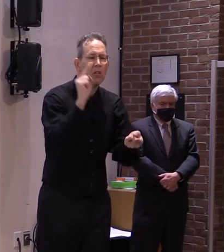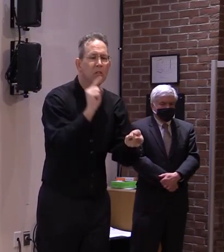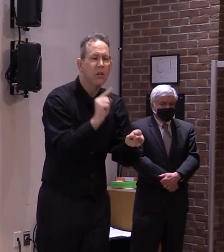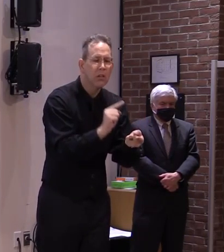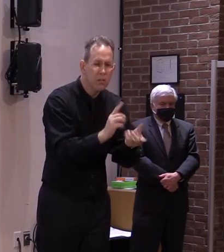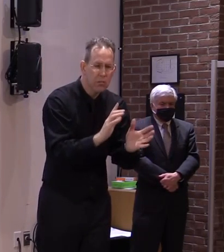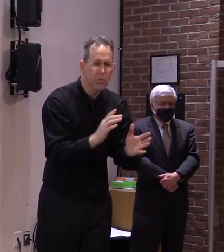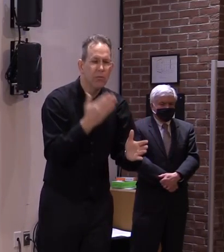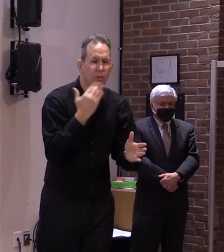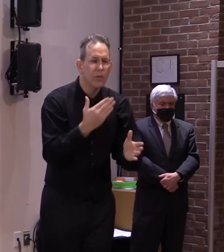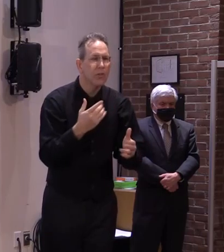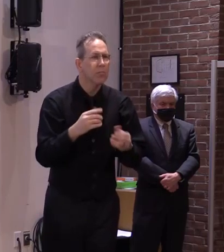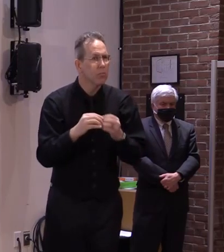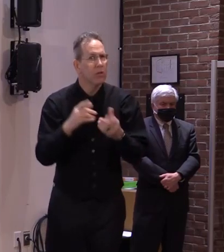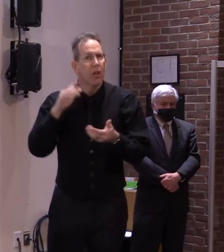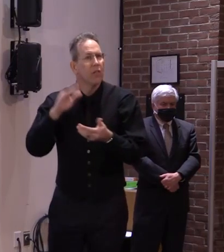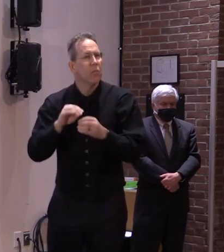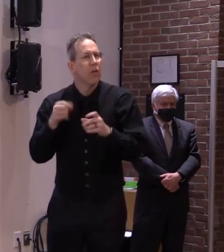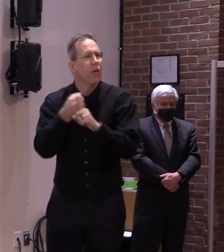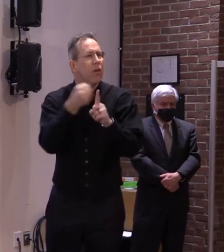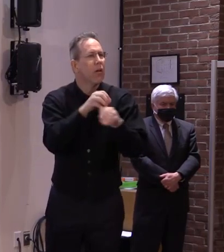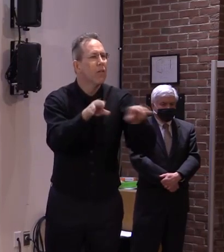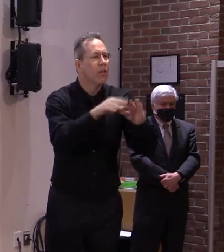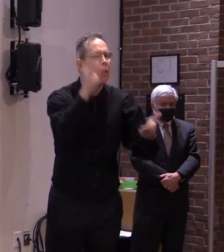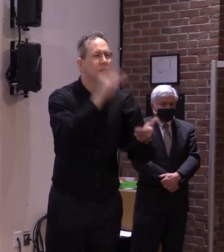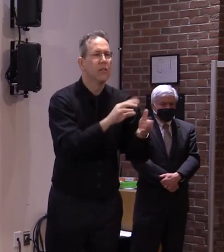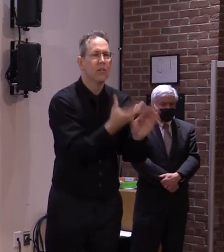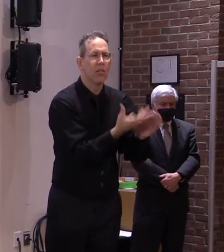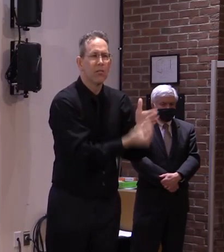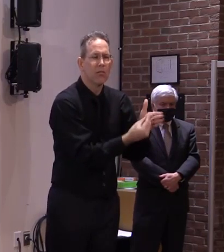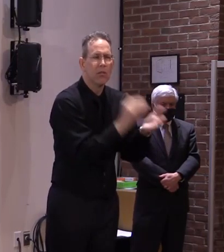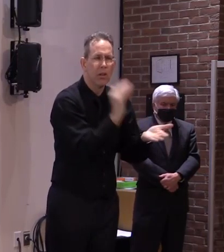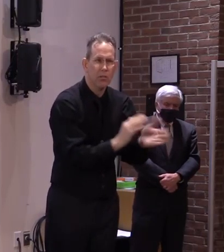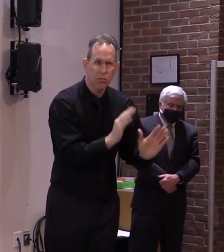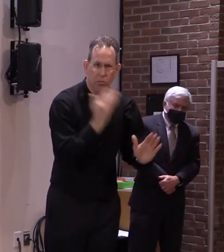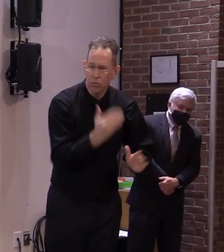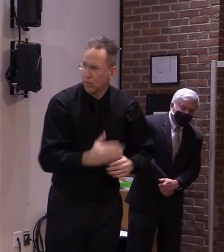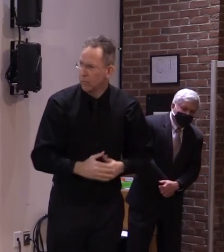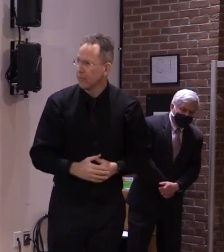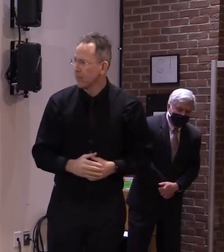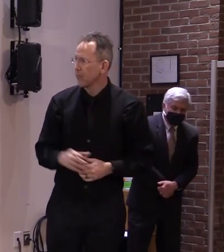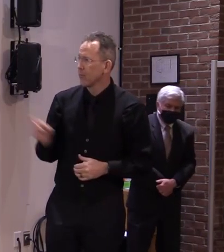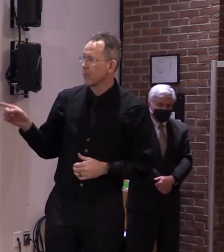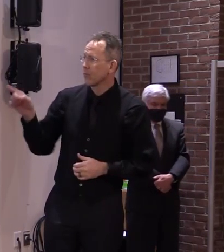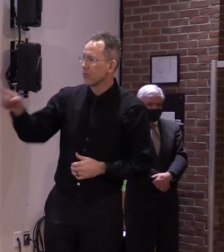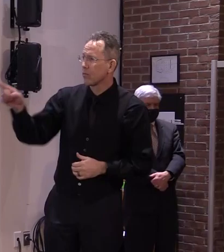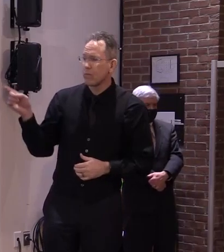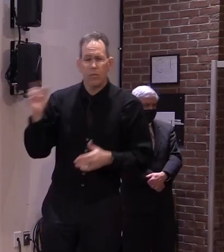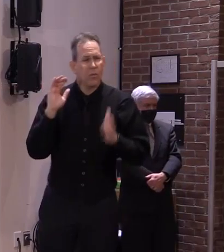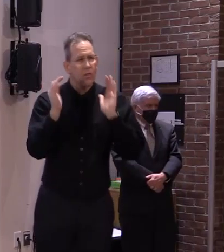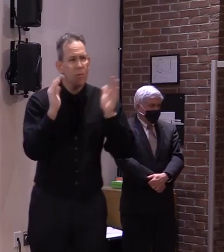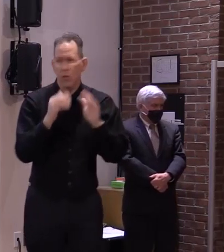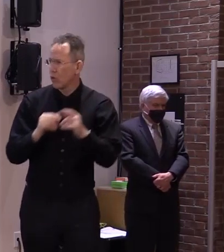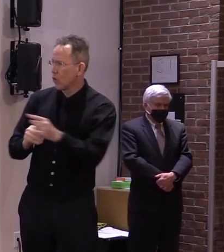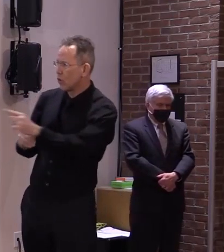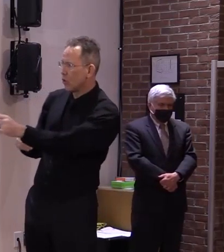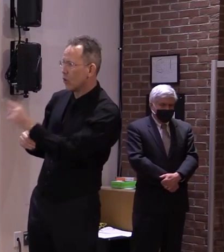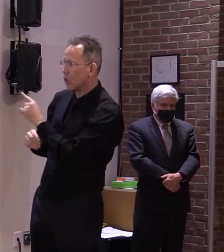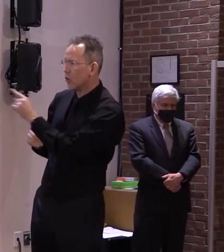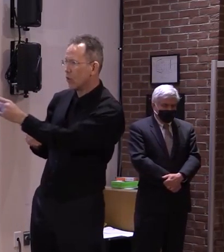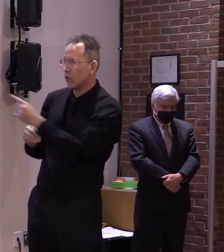ahead. Just like the rest of the country, the Northeast region saw significant improvement this week with